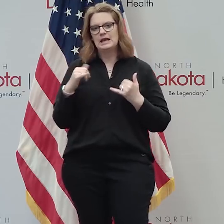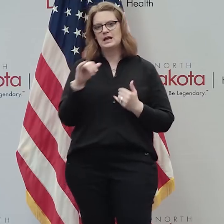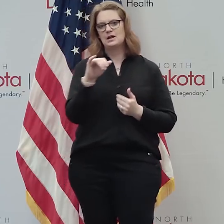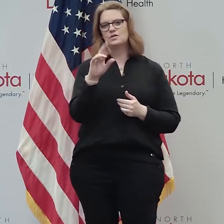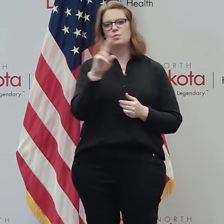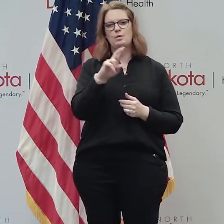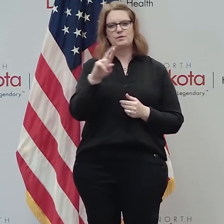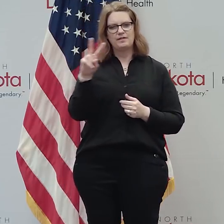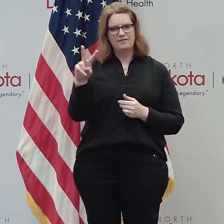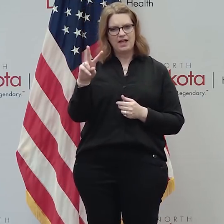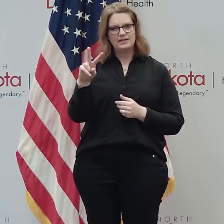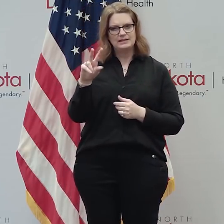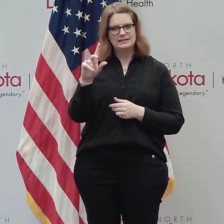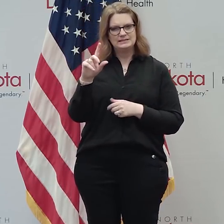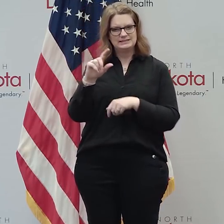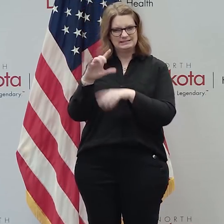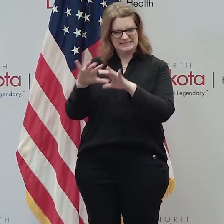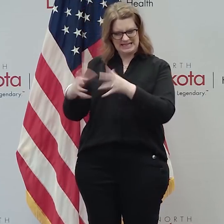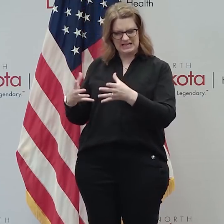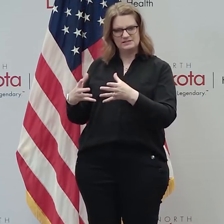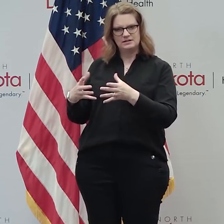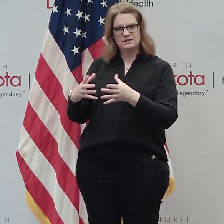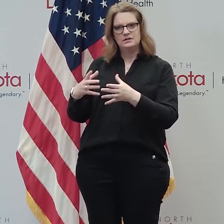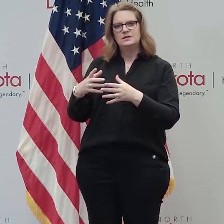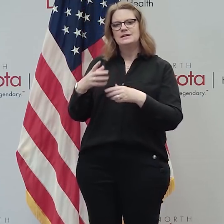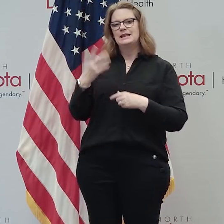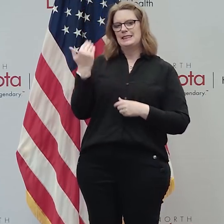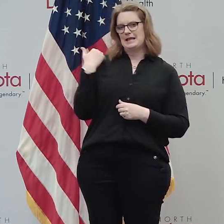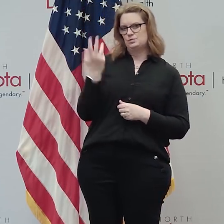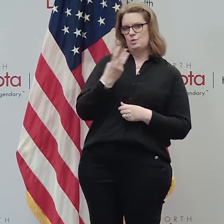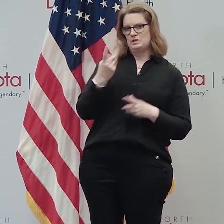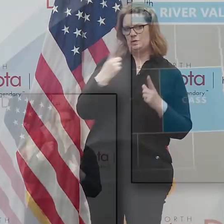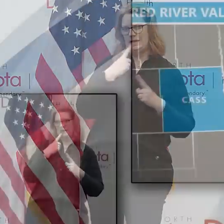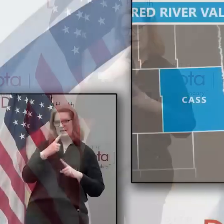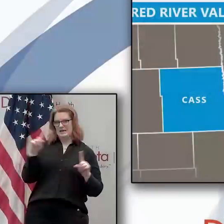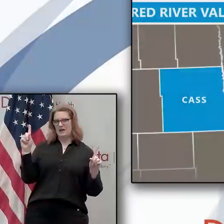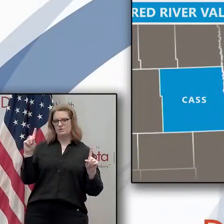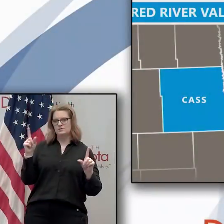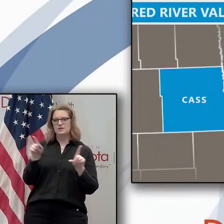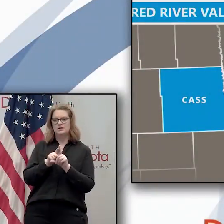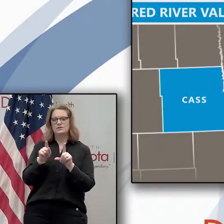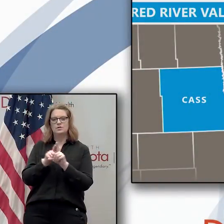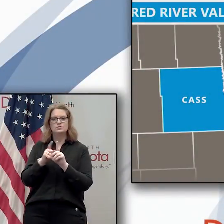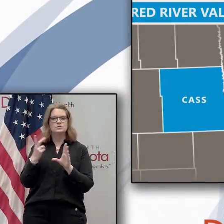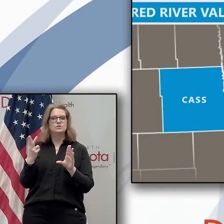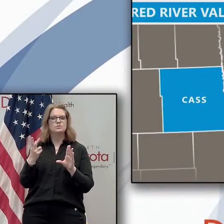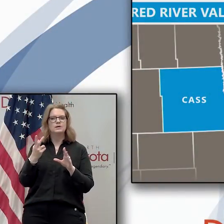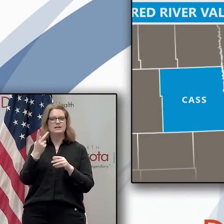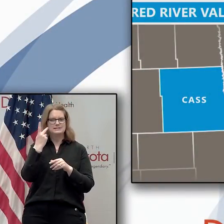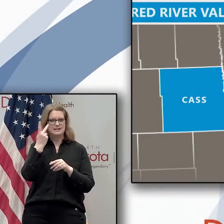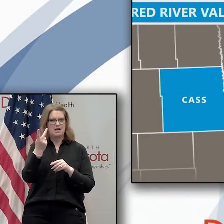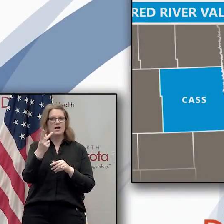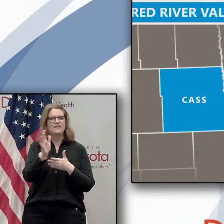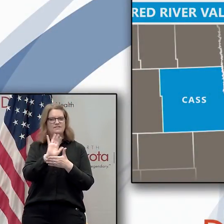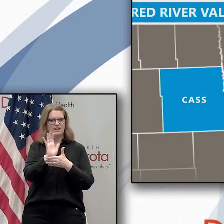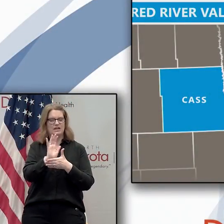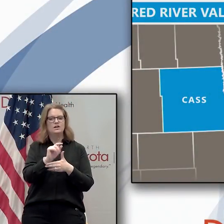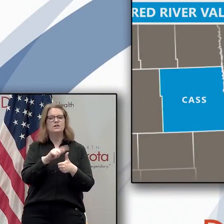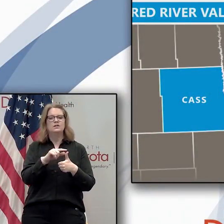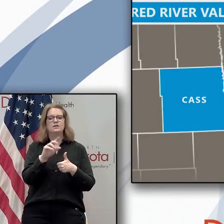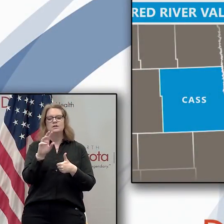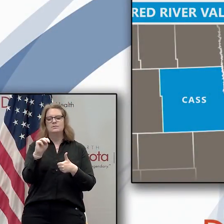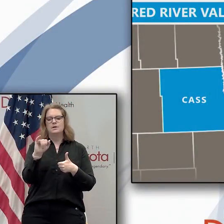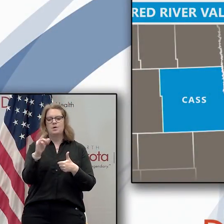Valley Task Force, this is something that we announced on Wednesday, and joining us by video were Mayor Mahoney, Mayor